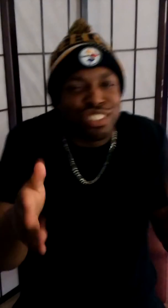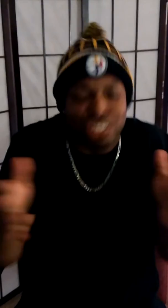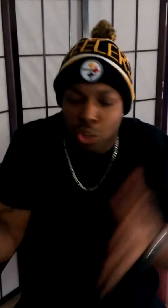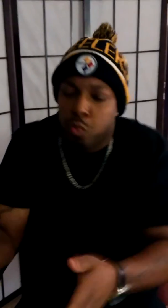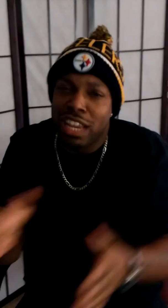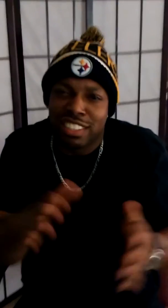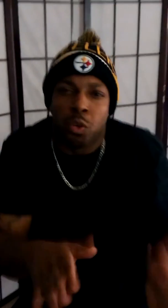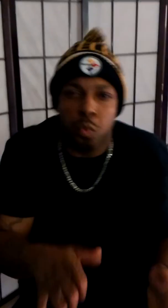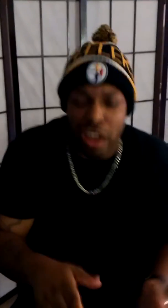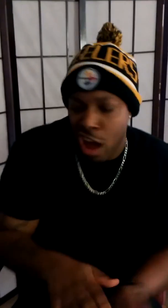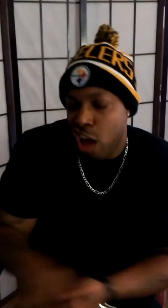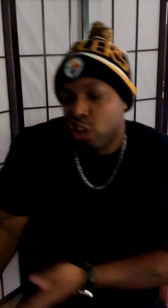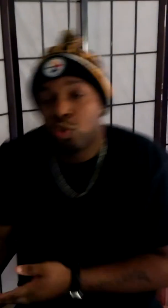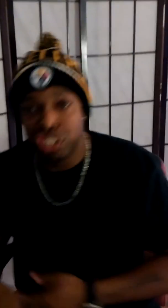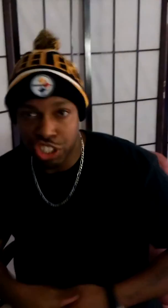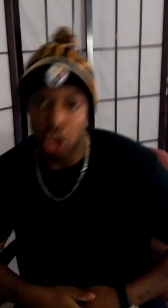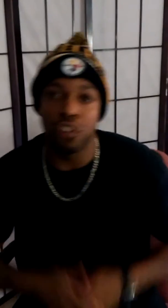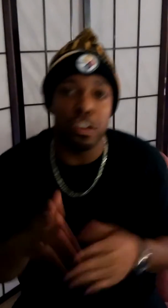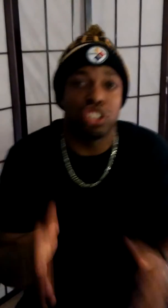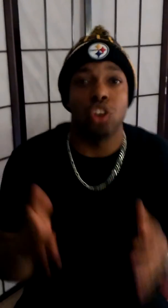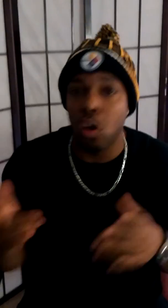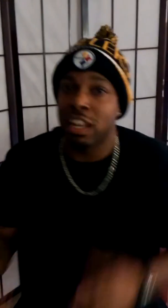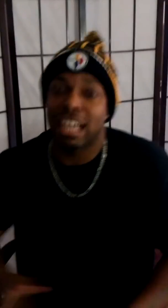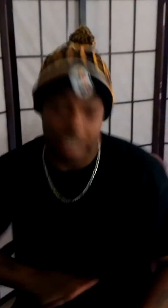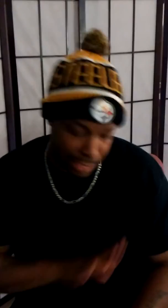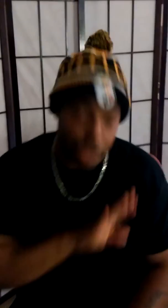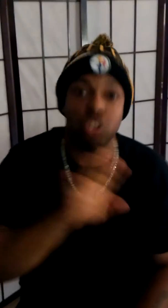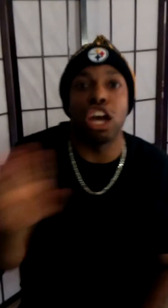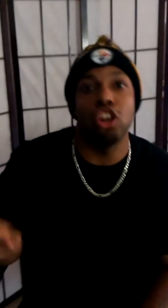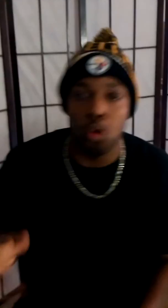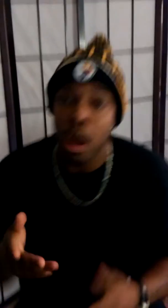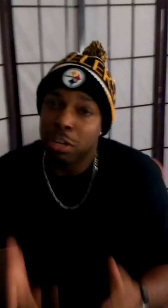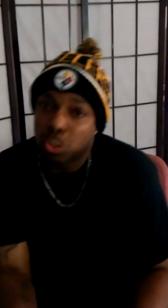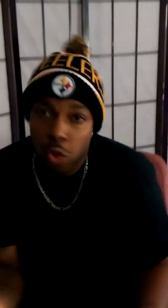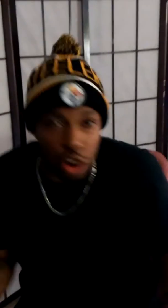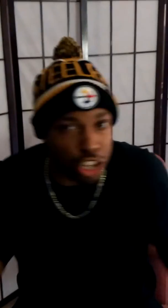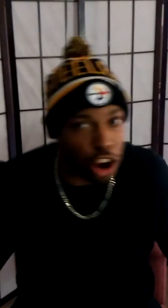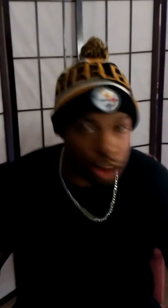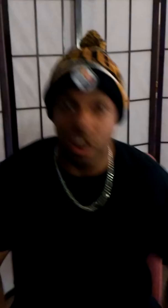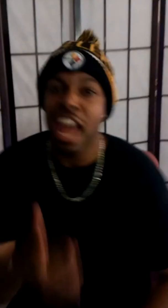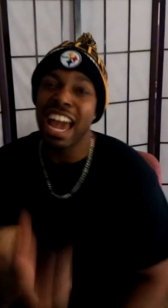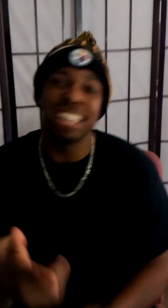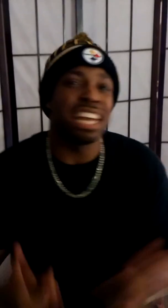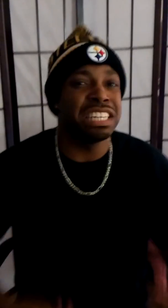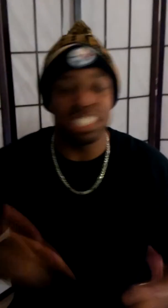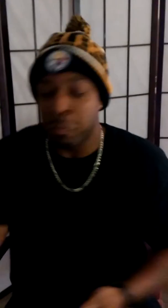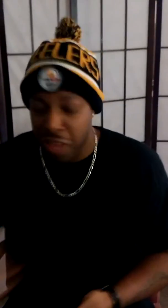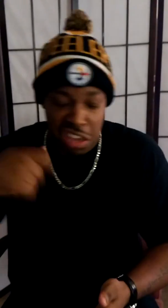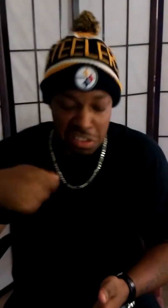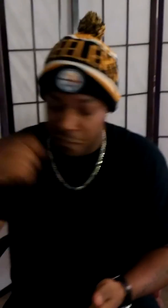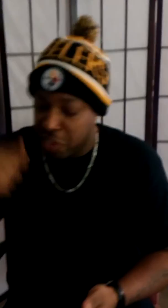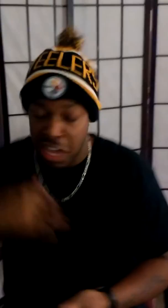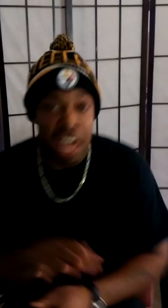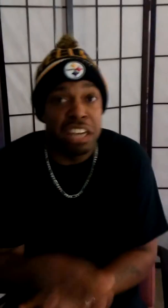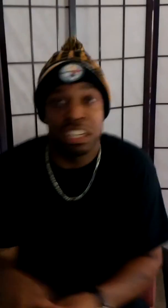Tucked away somewhere along this earth, a song like the Dales I love brings world to hurt, and I need your pain to feed. It gives